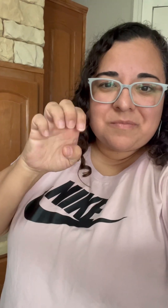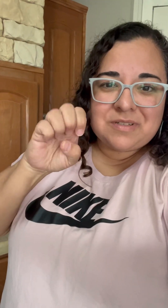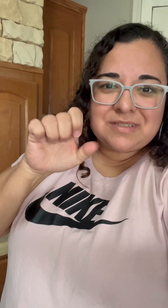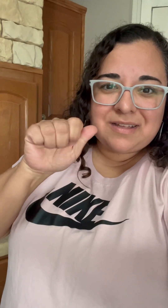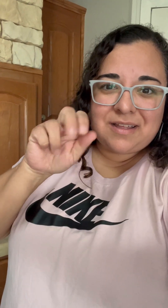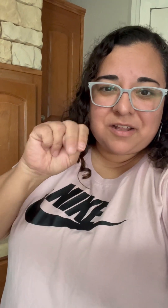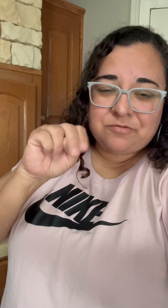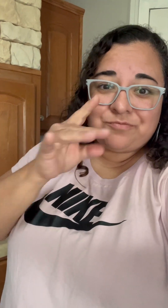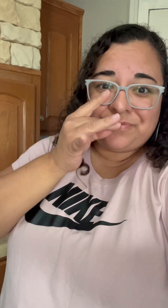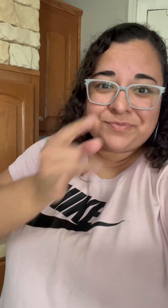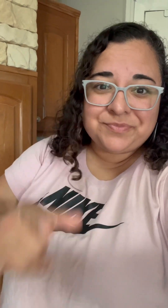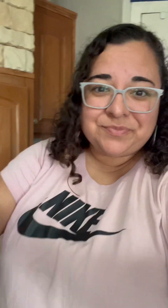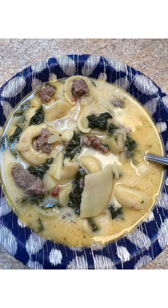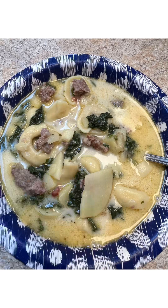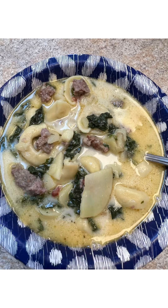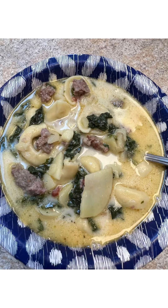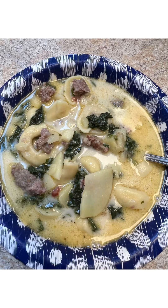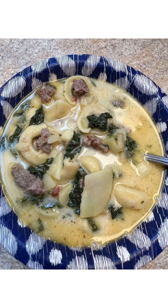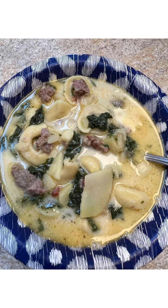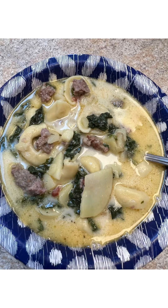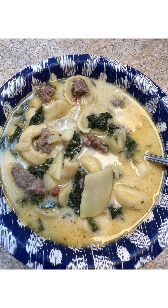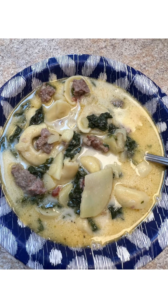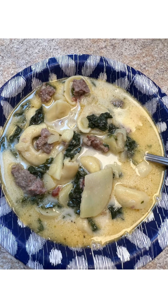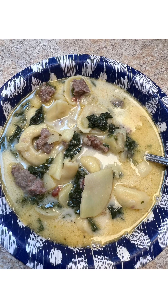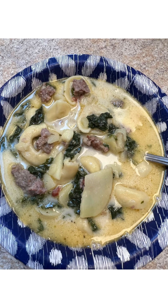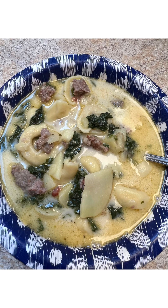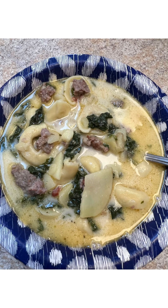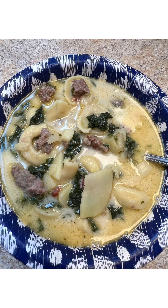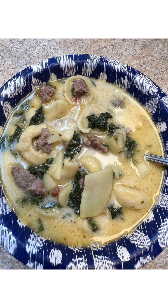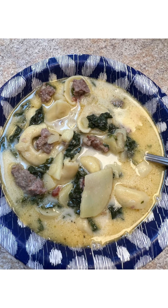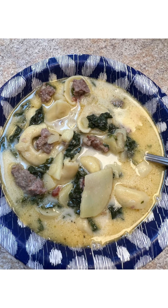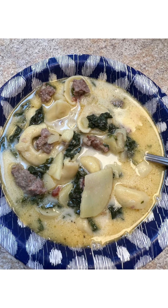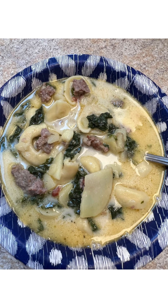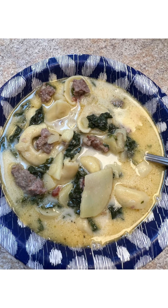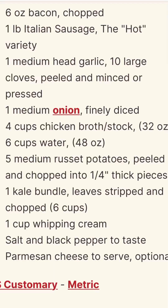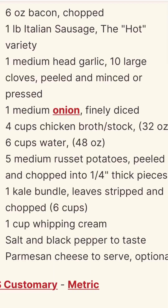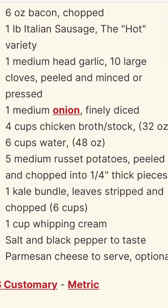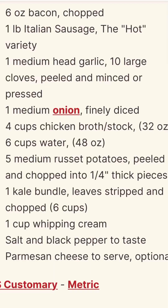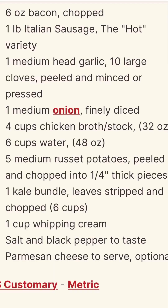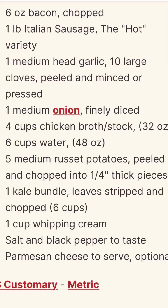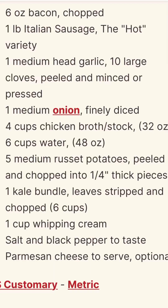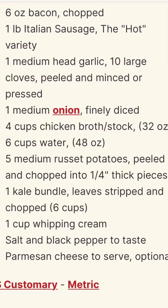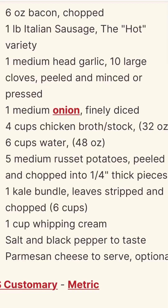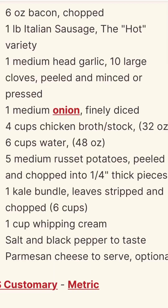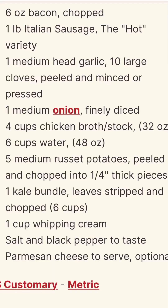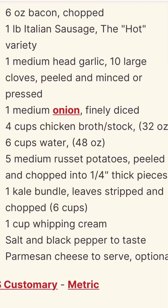The last thing I like to add in, it's a little different than everybody else, is cheese tortellini.